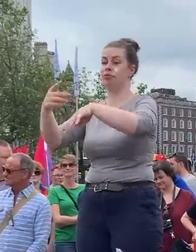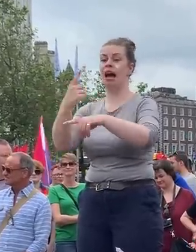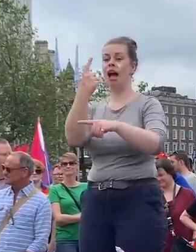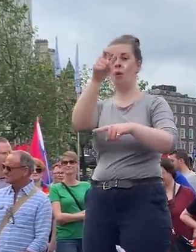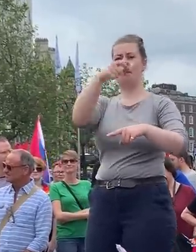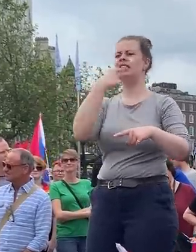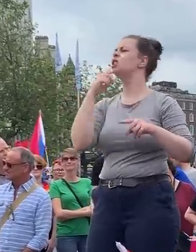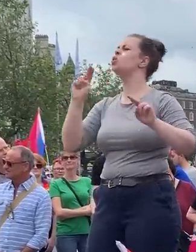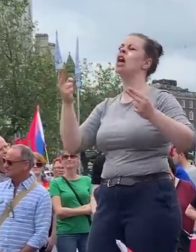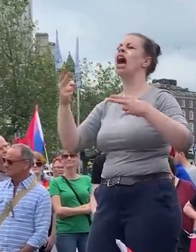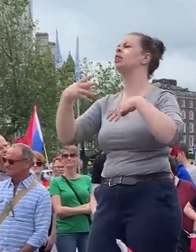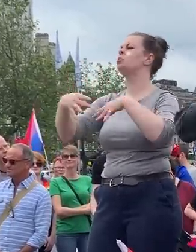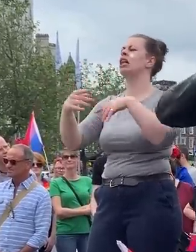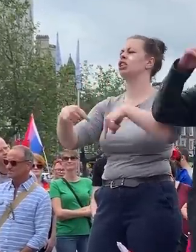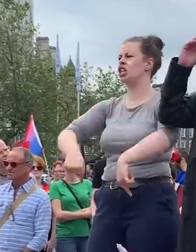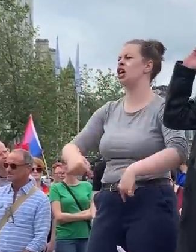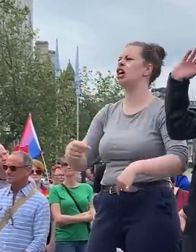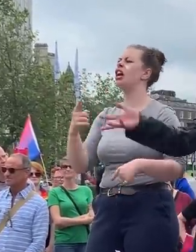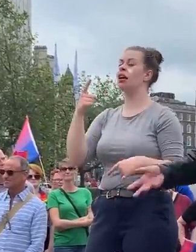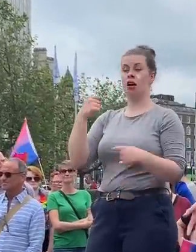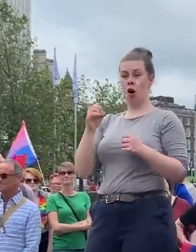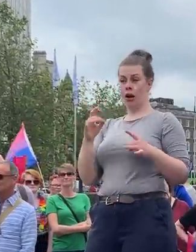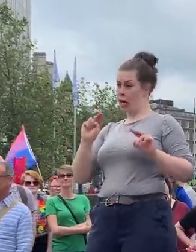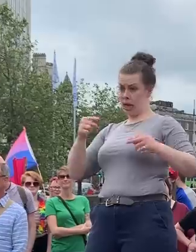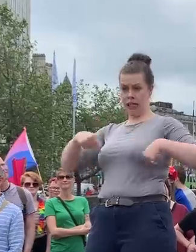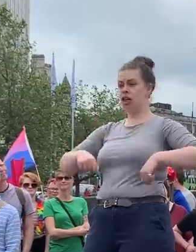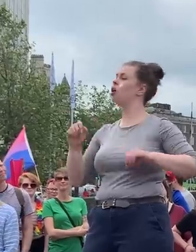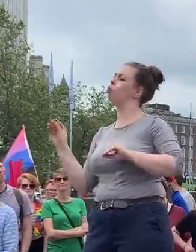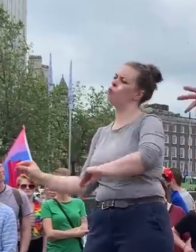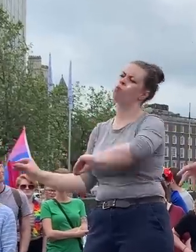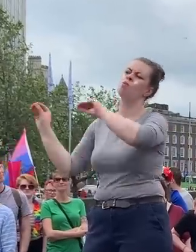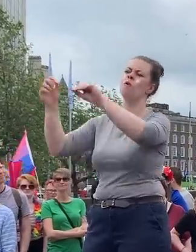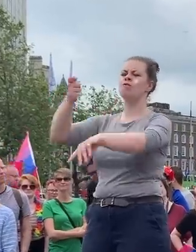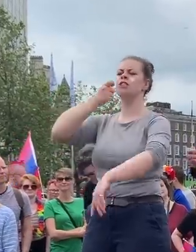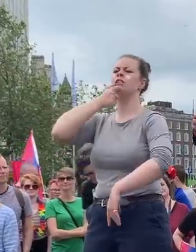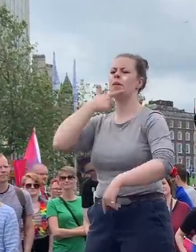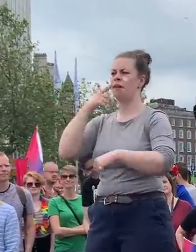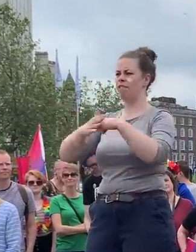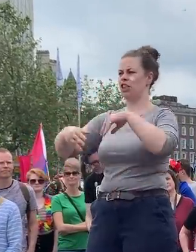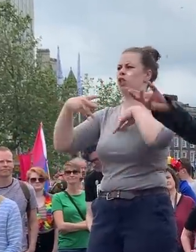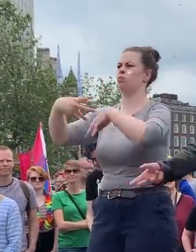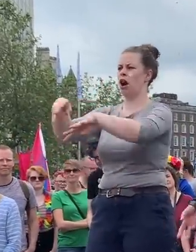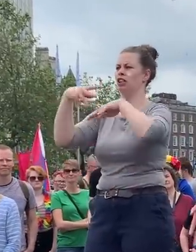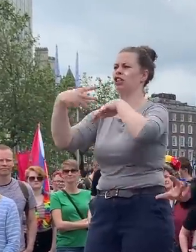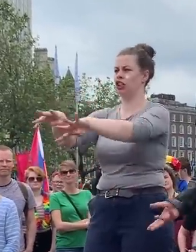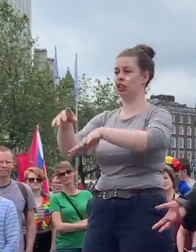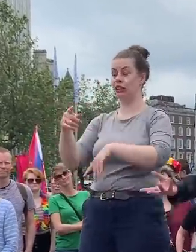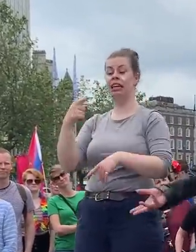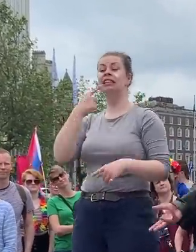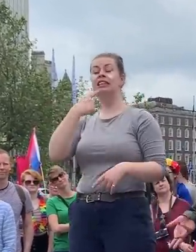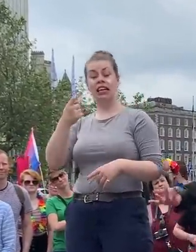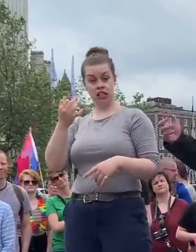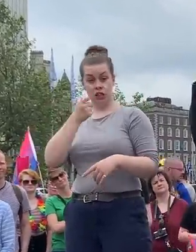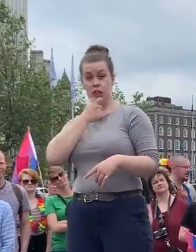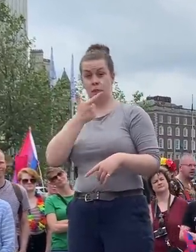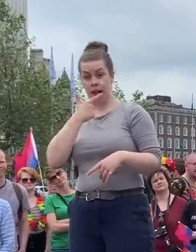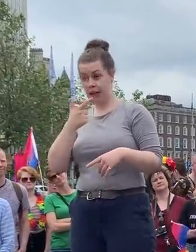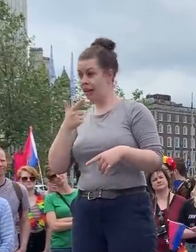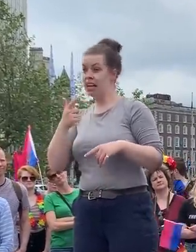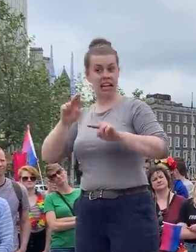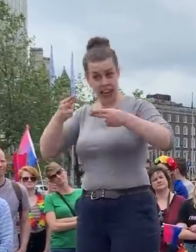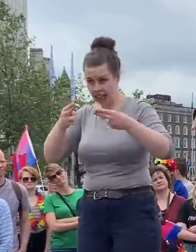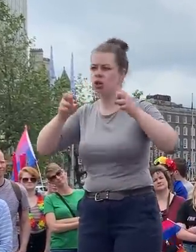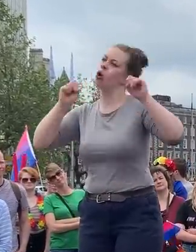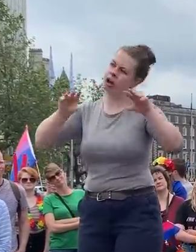can't do that here. If we want to do that, we'll go to Dublin. When we did it in Dublin, people said, if we want to do that, we'll go to